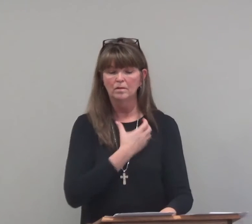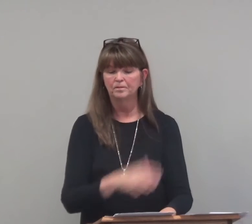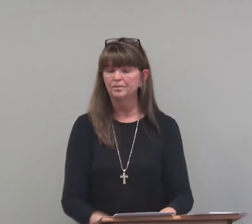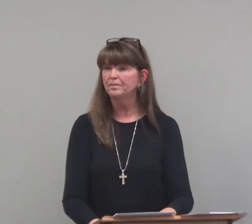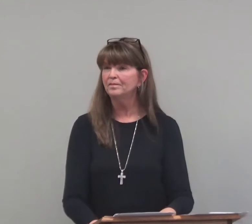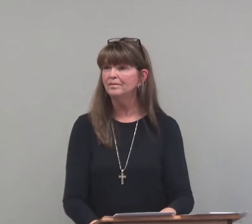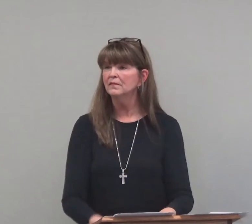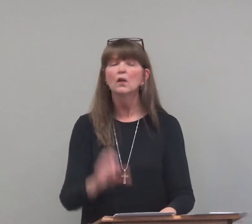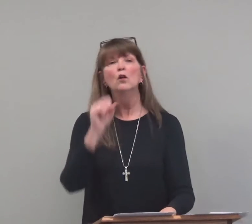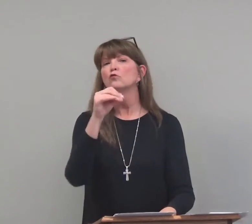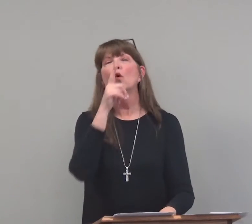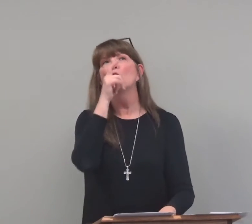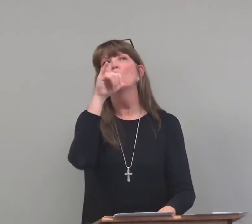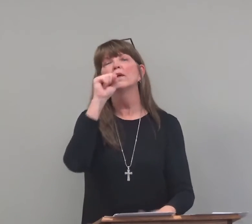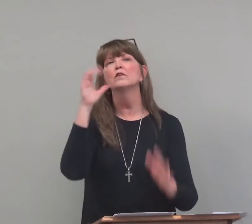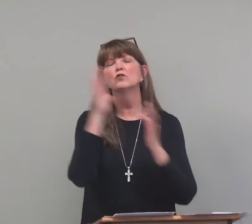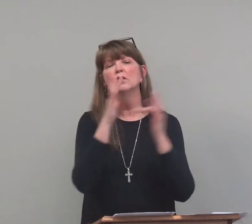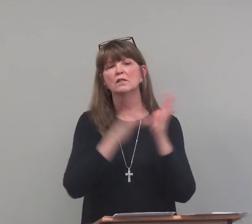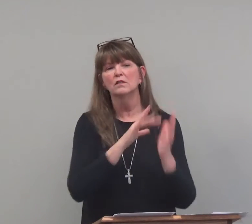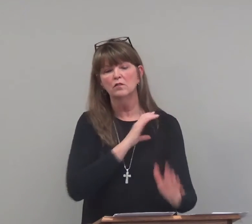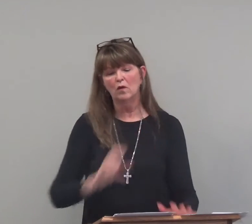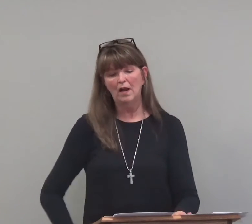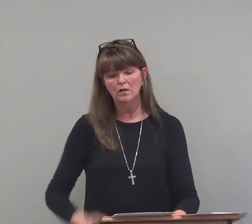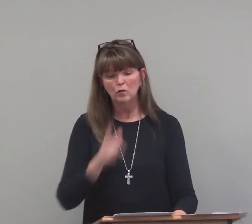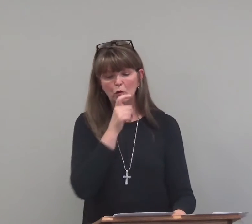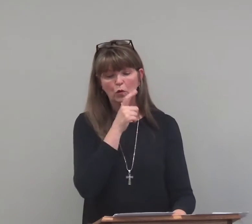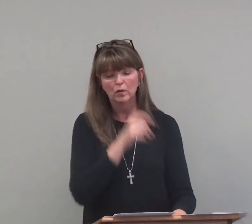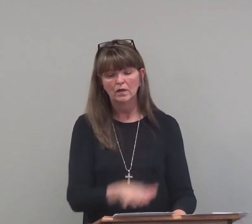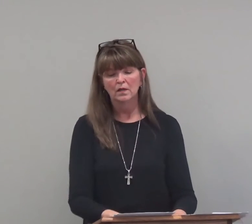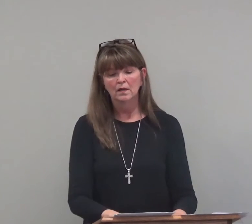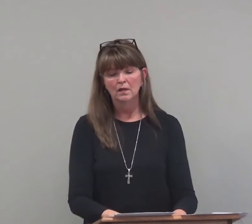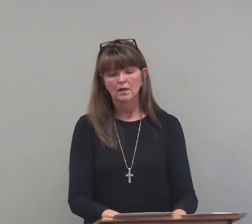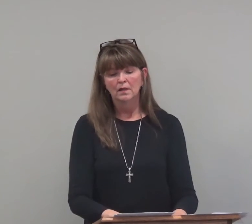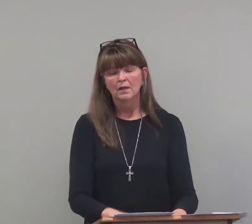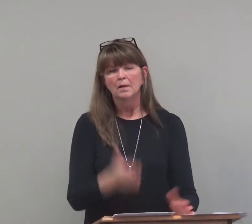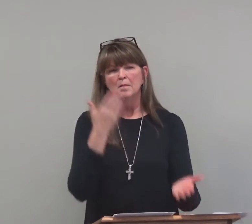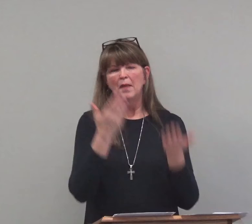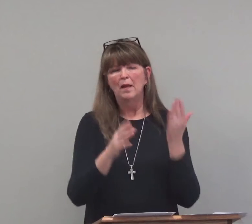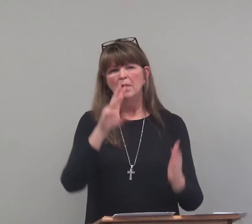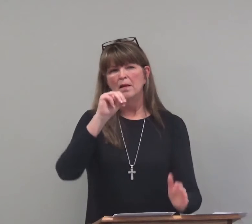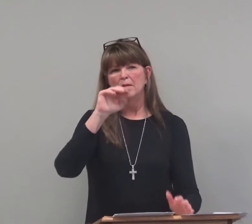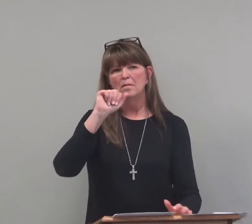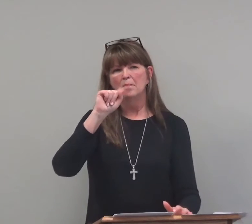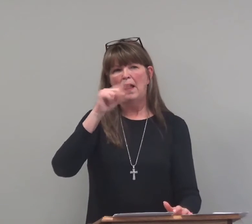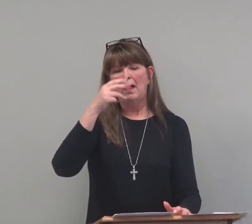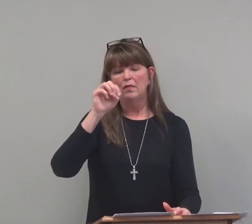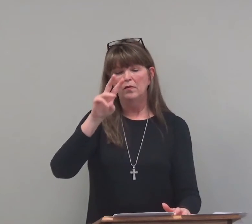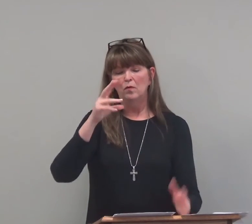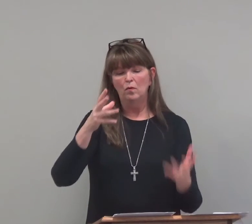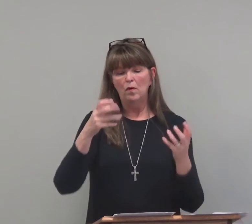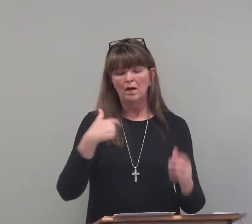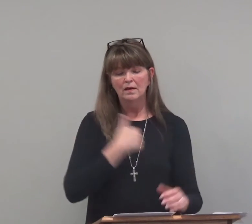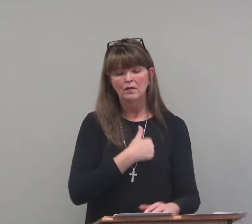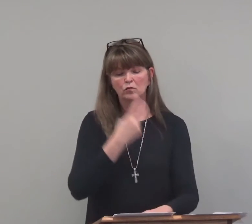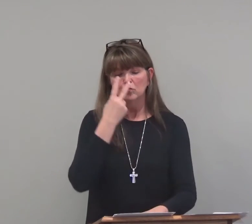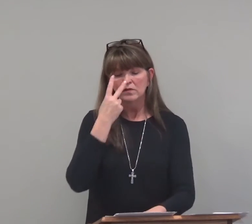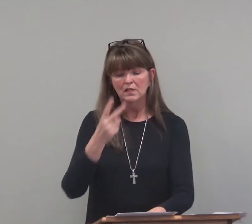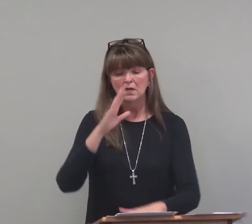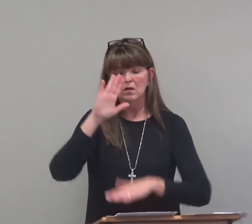His family tree looked like ours until we get to who Jesus Christ was